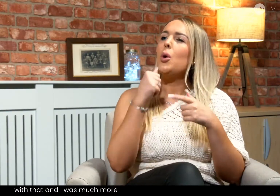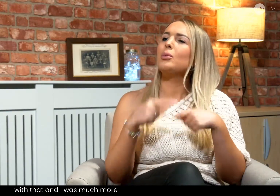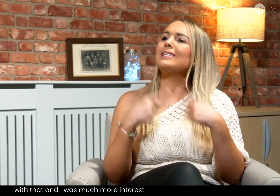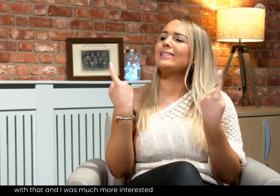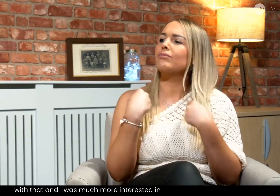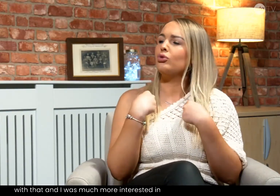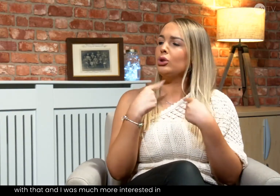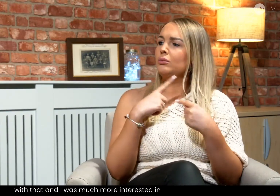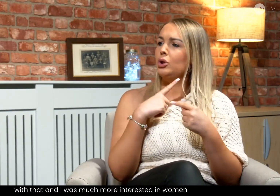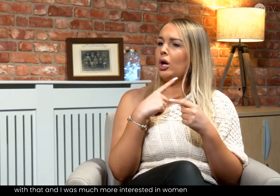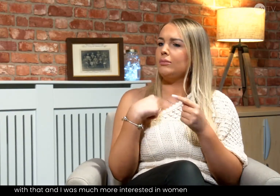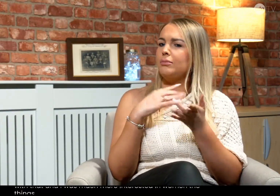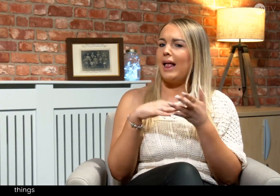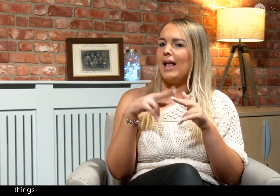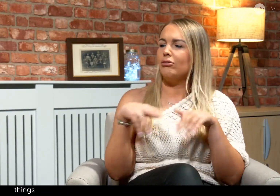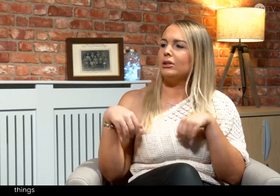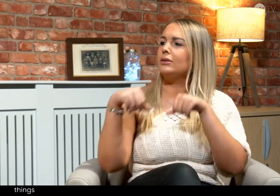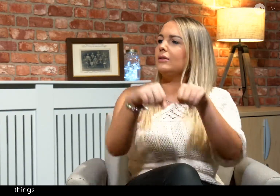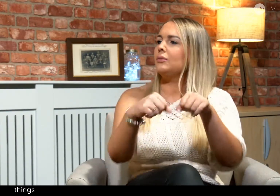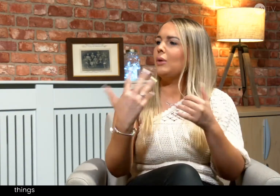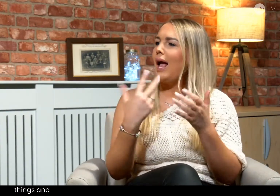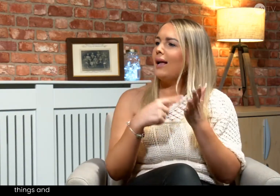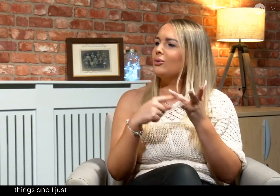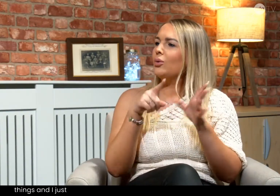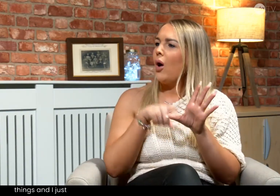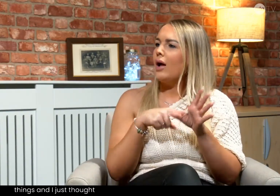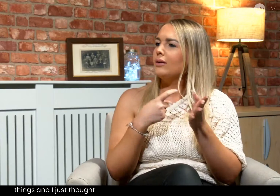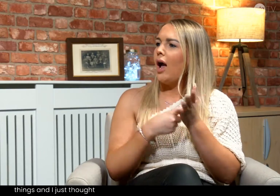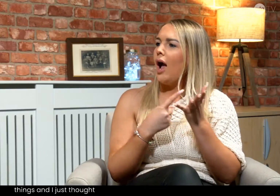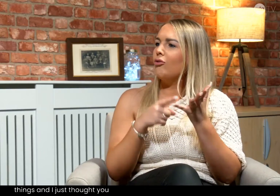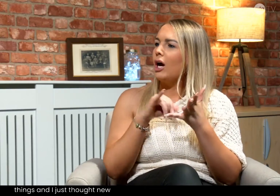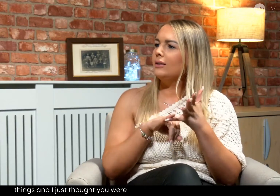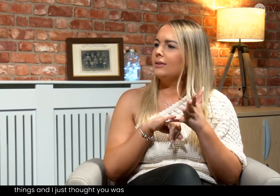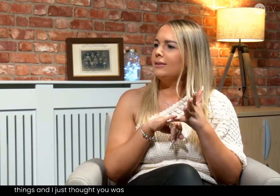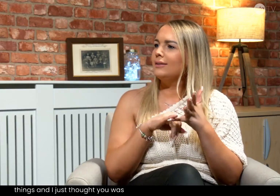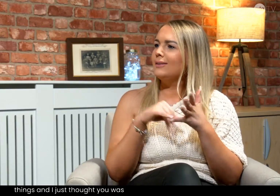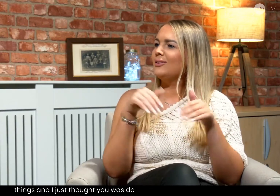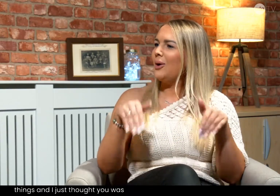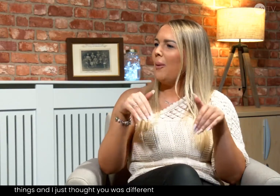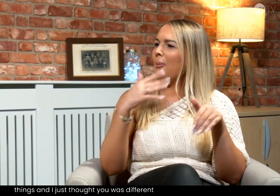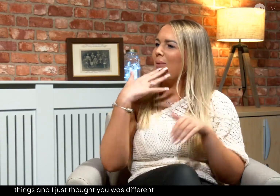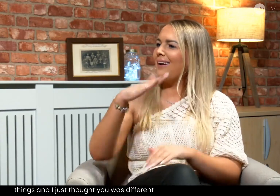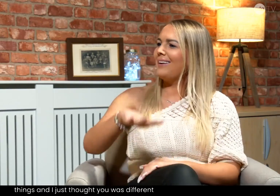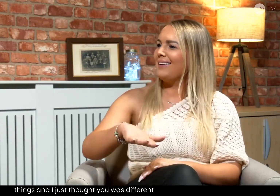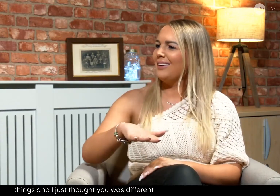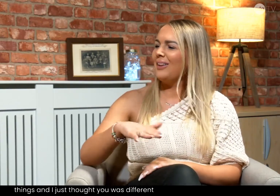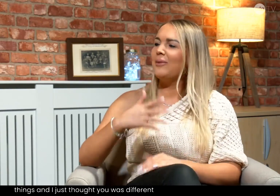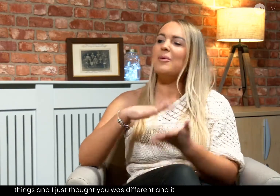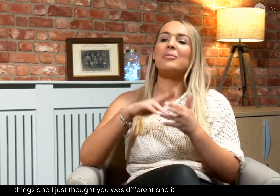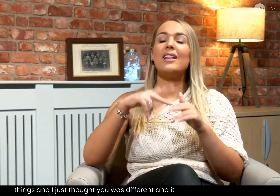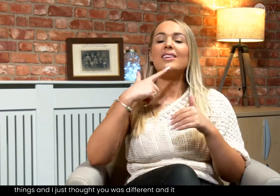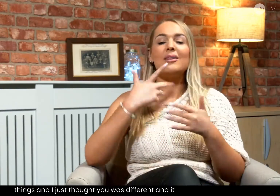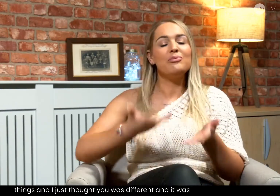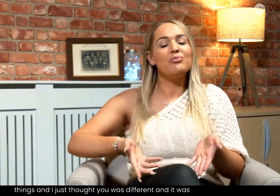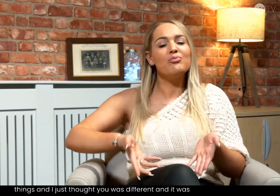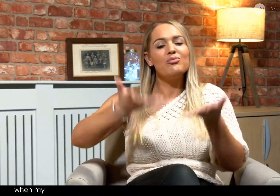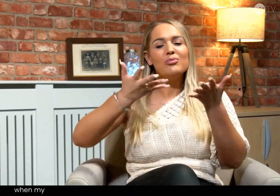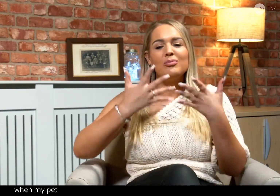things. And so I just sort of knew I was different. And it was when my parents took us to Toys R Us as well when I was